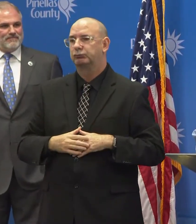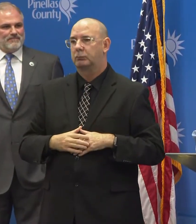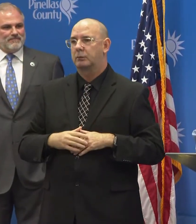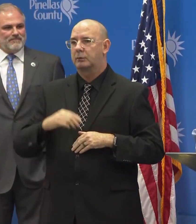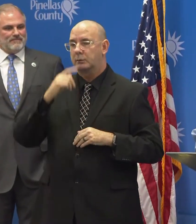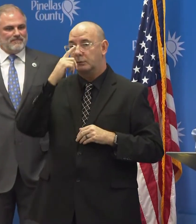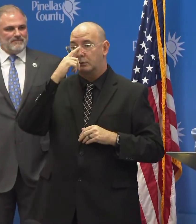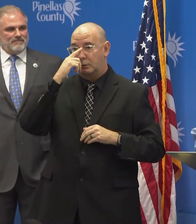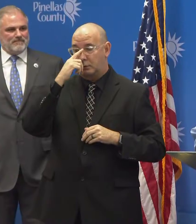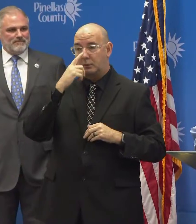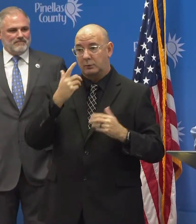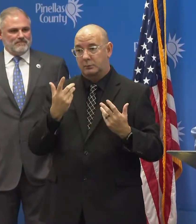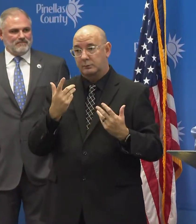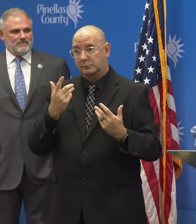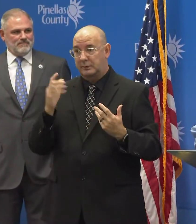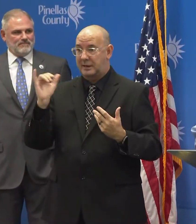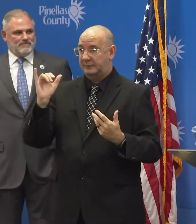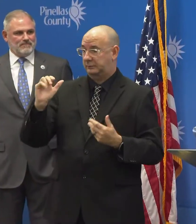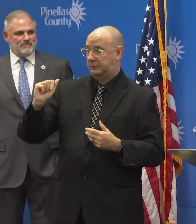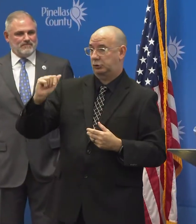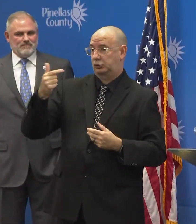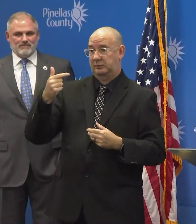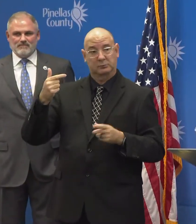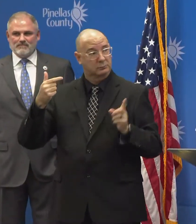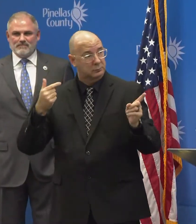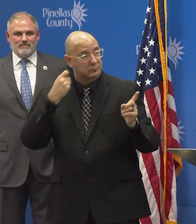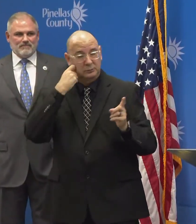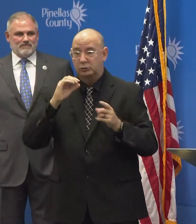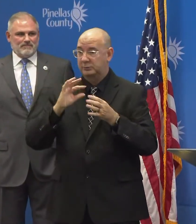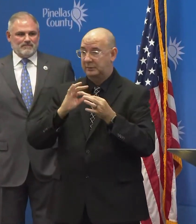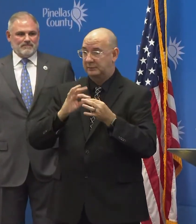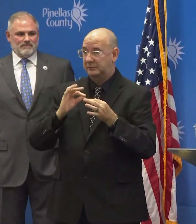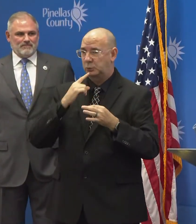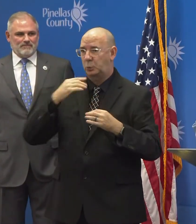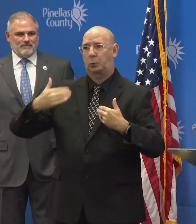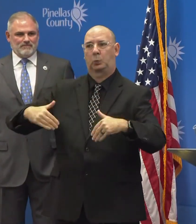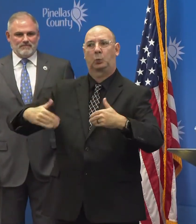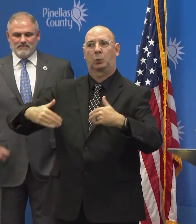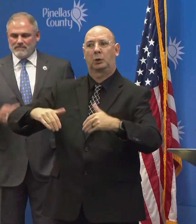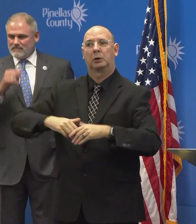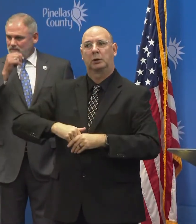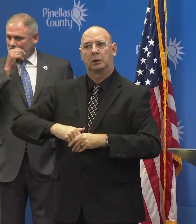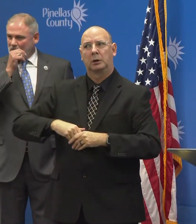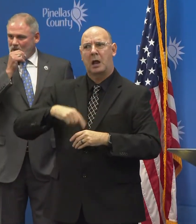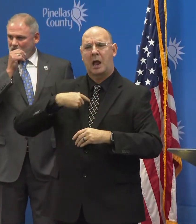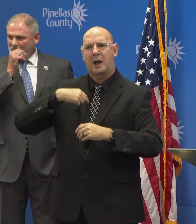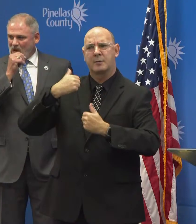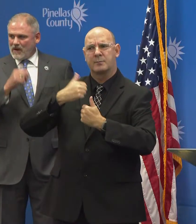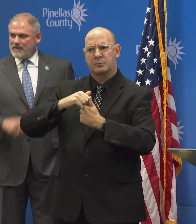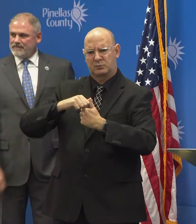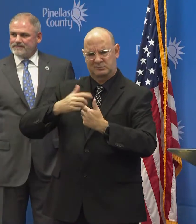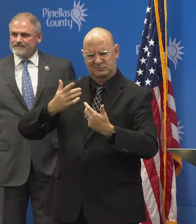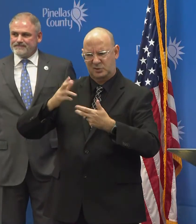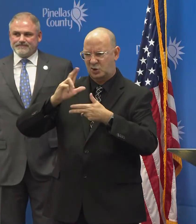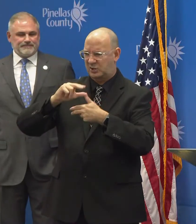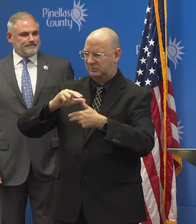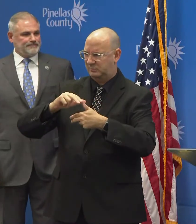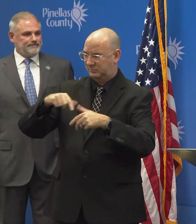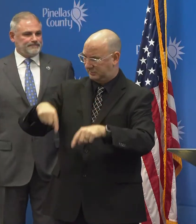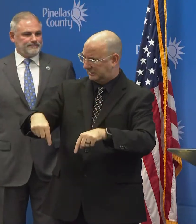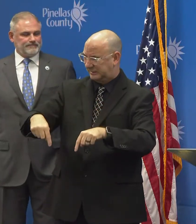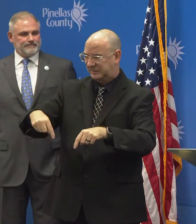this does remind me of Charlie. I don't remember feeling this way about the potential impact of a storm since